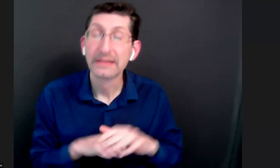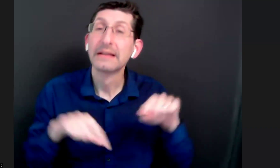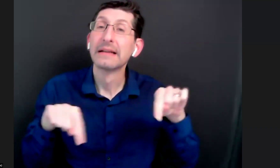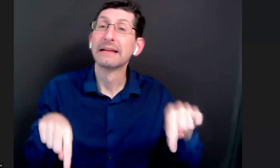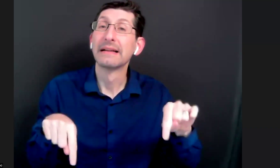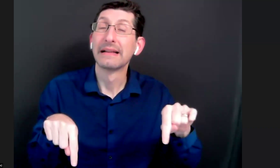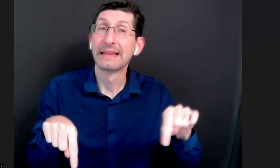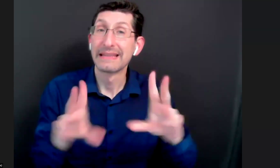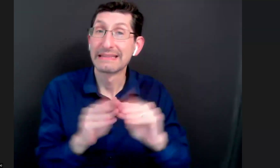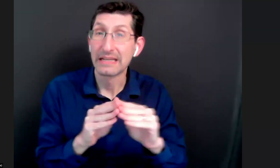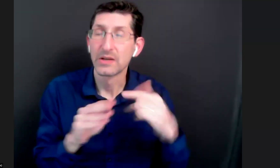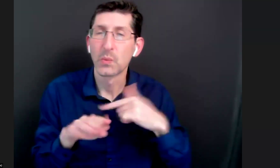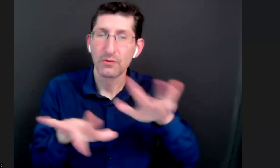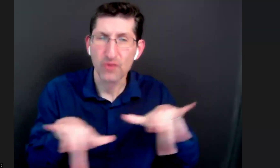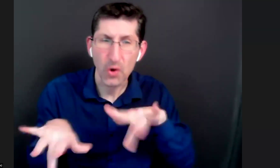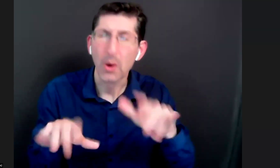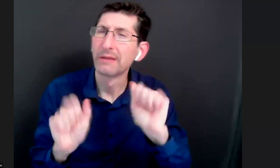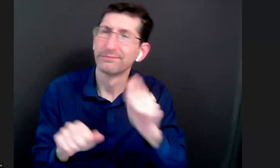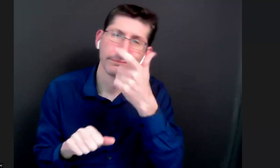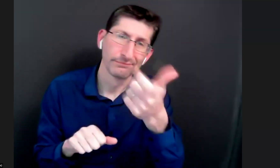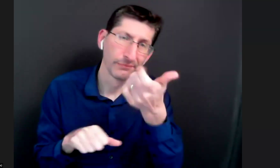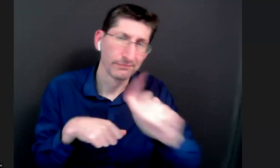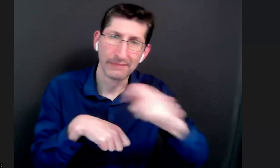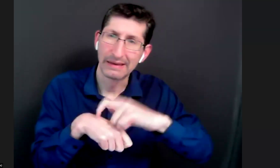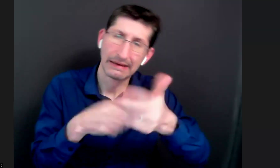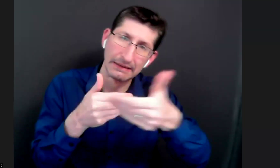will be recorded and available for viewing at your convenience.